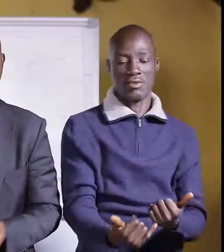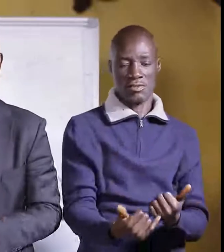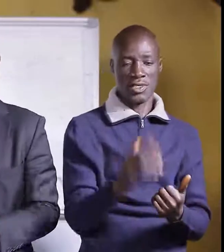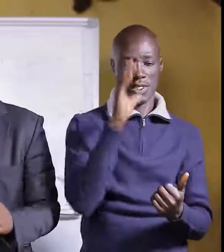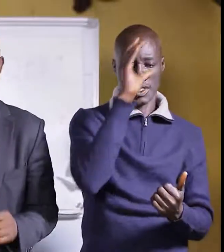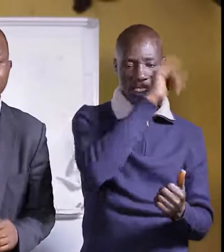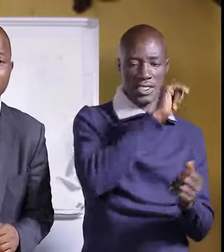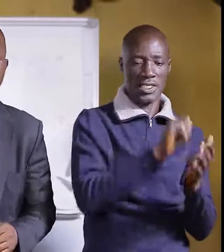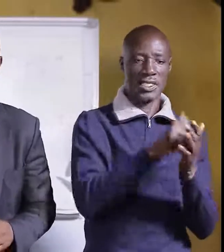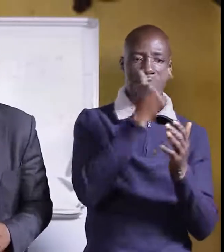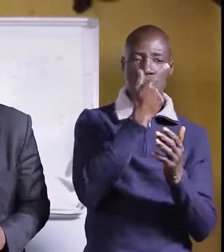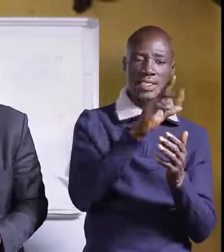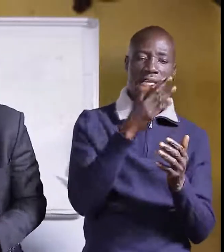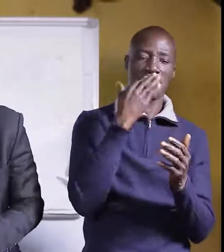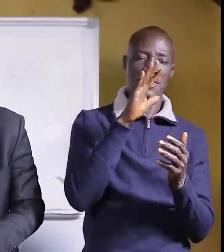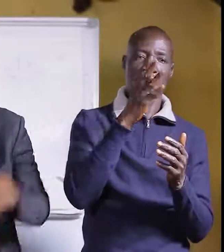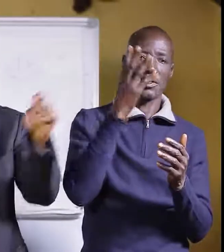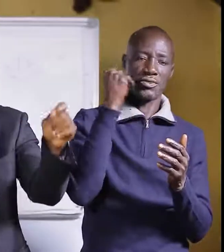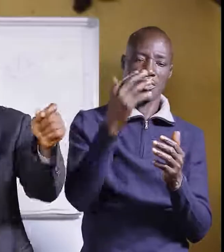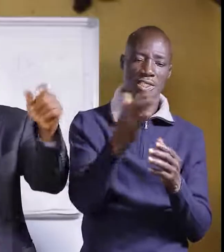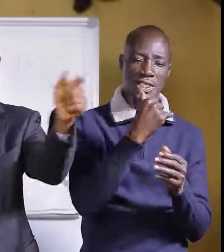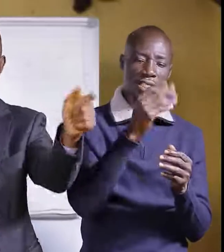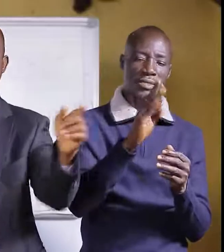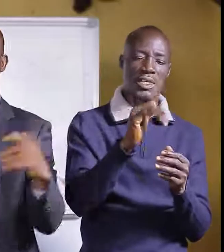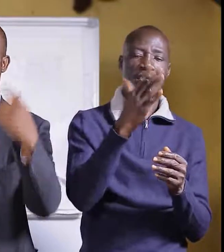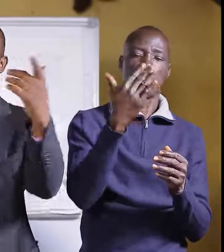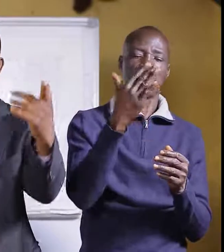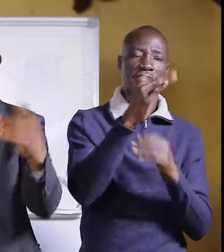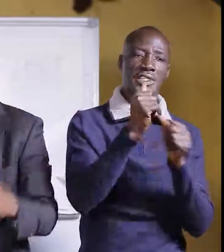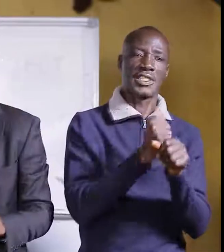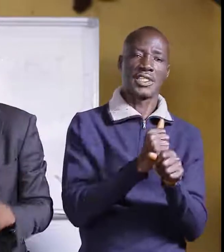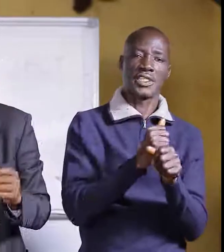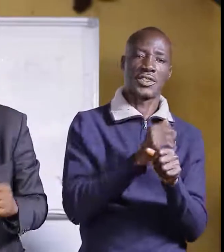guess that the biscuit was taken by the 15 years old child because of